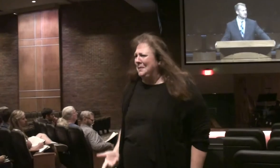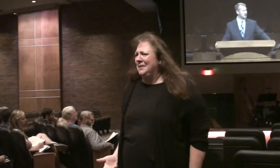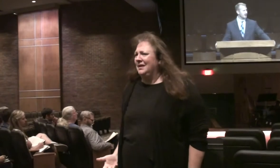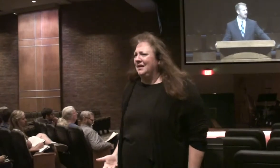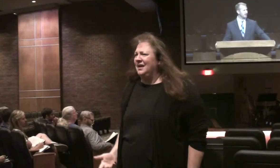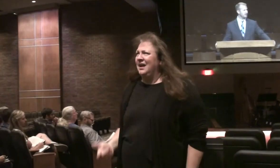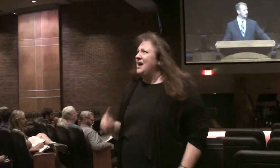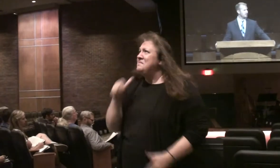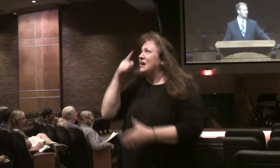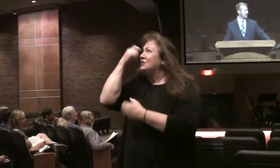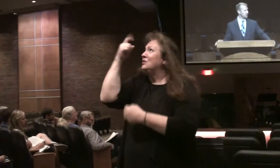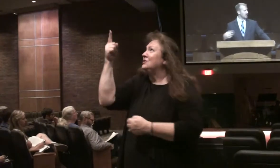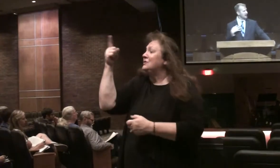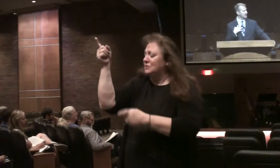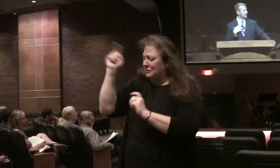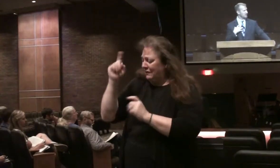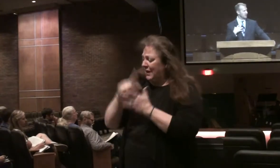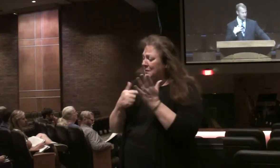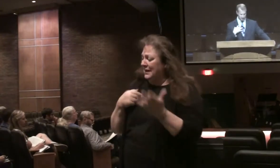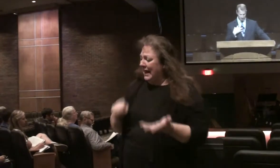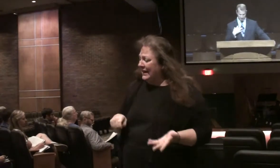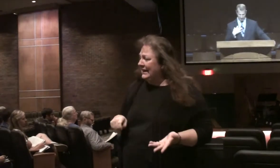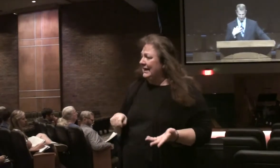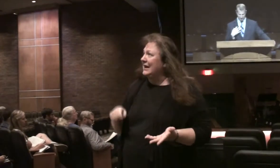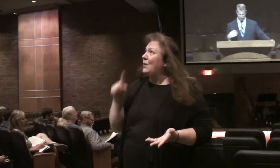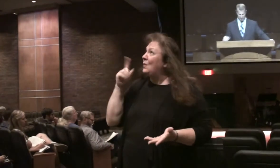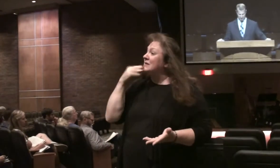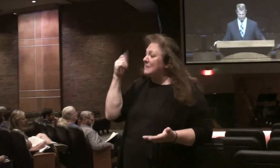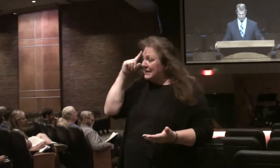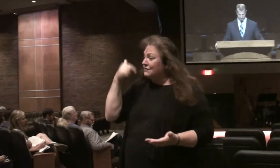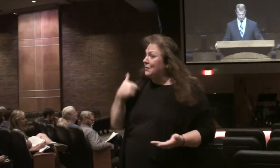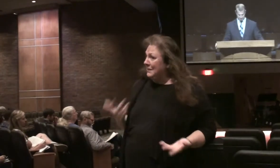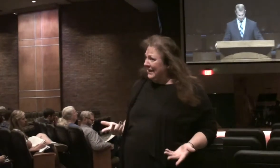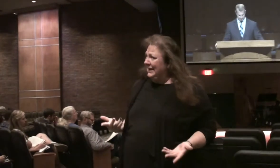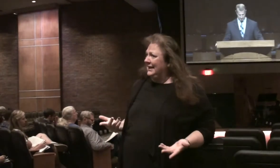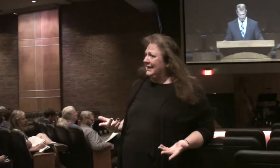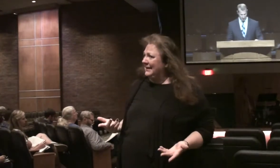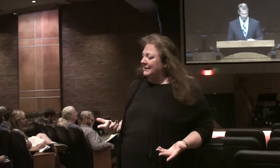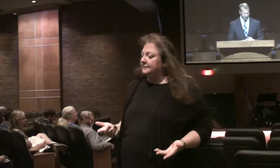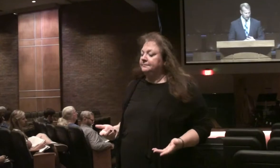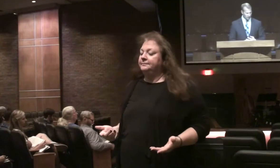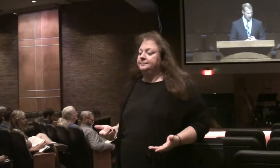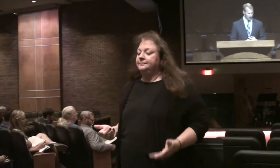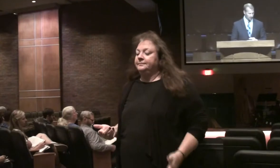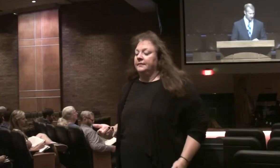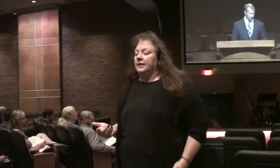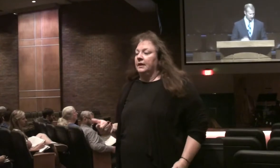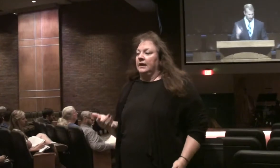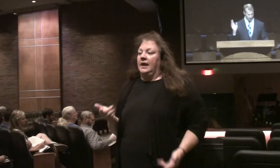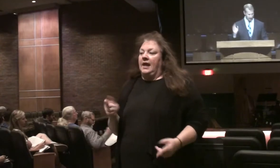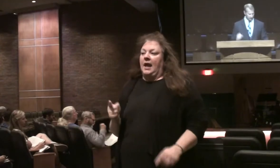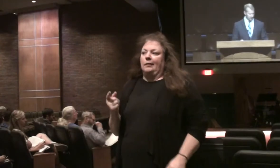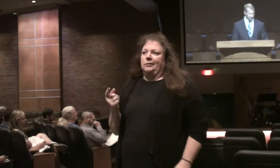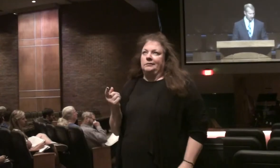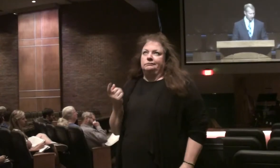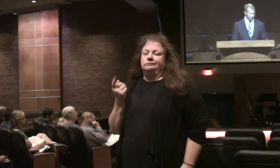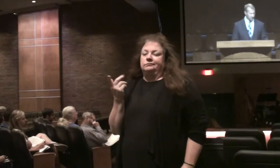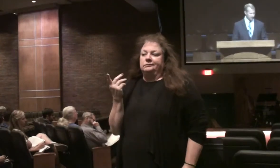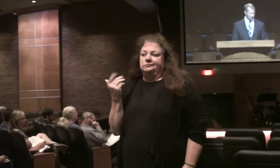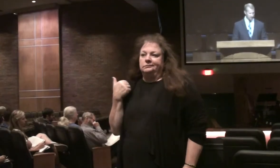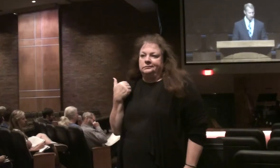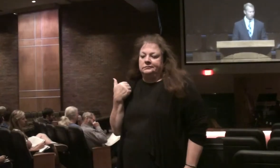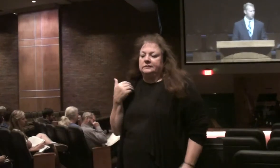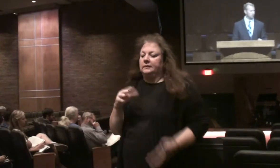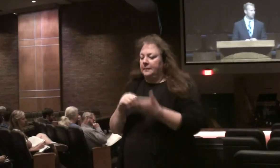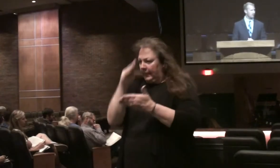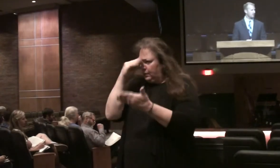to trust God to provide what I need, but He knows is best for me. You know, a while ago, I don't remember how long, but